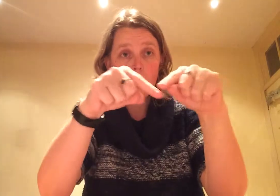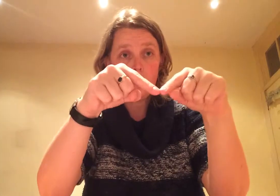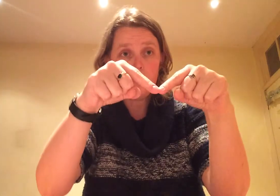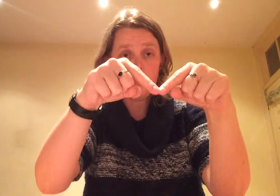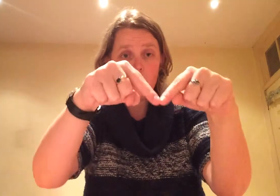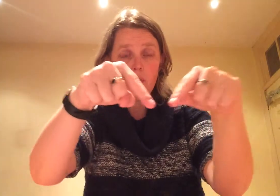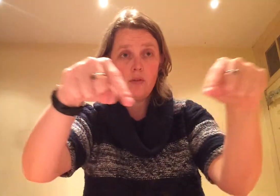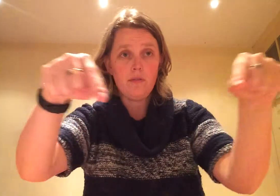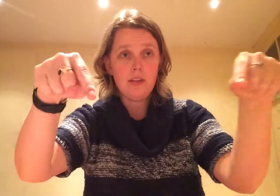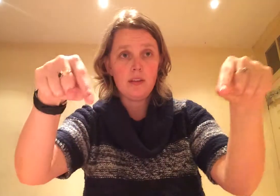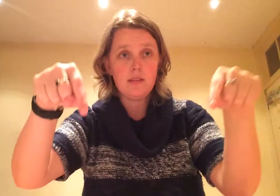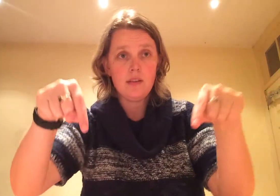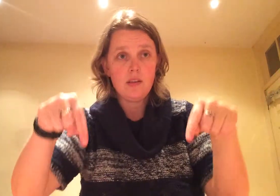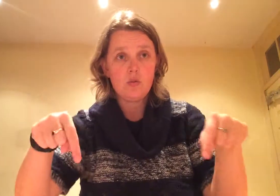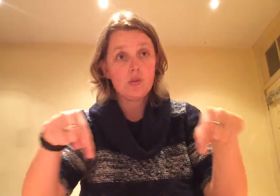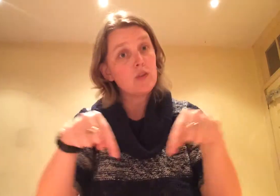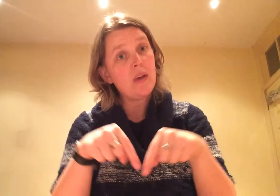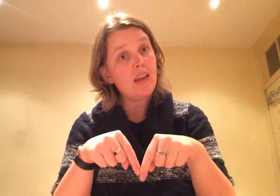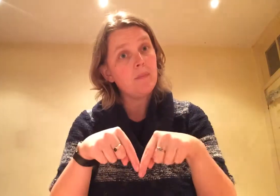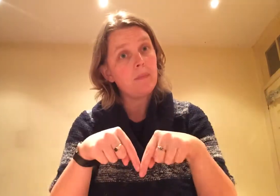Room, you draw with your fingers, draw a square.